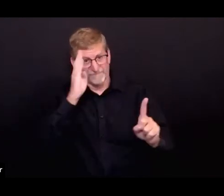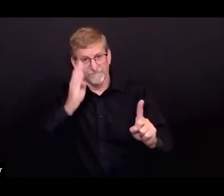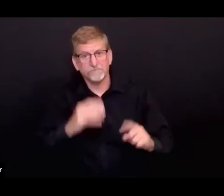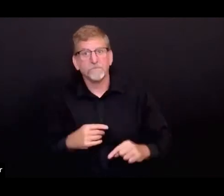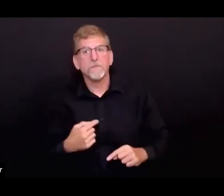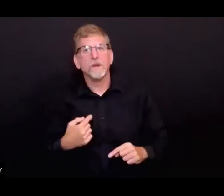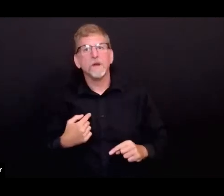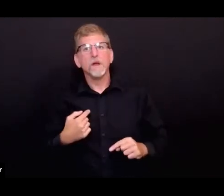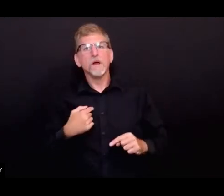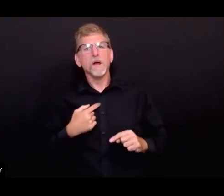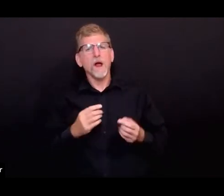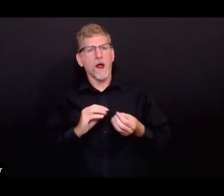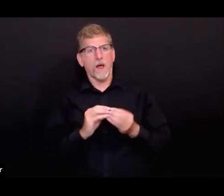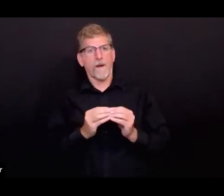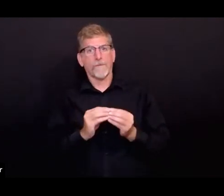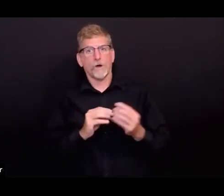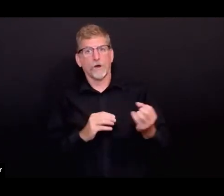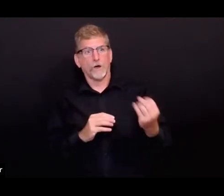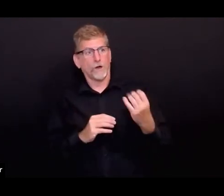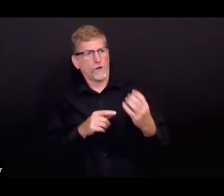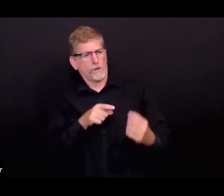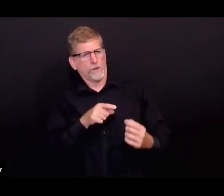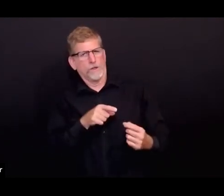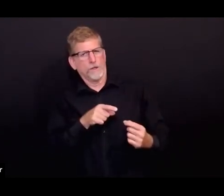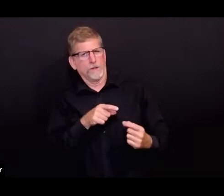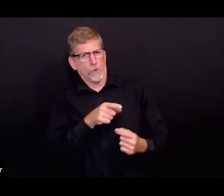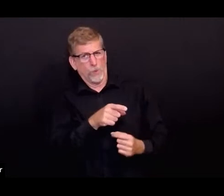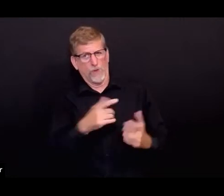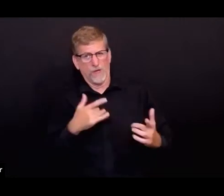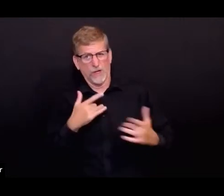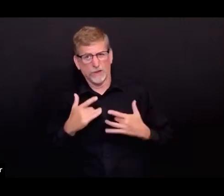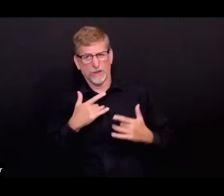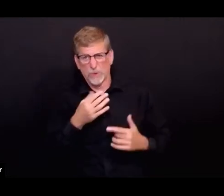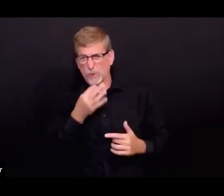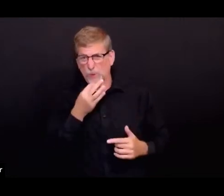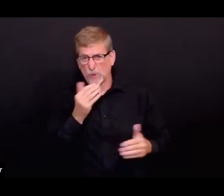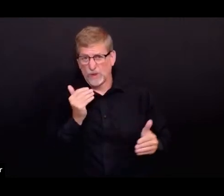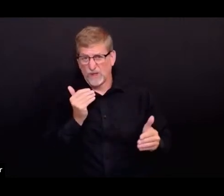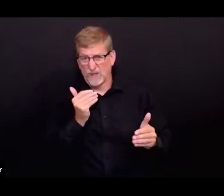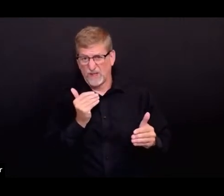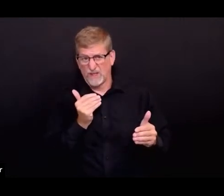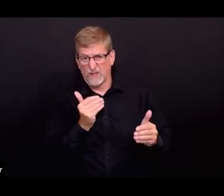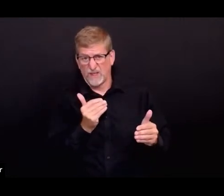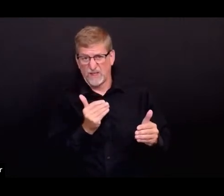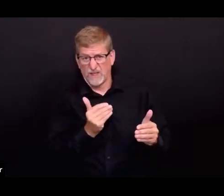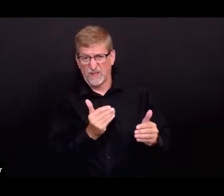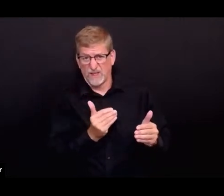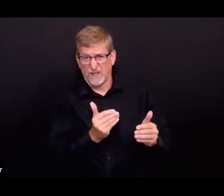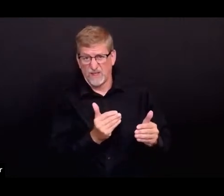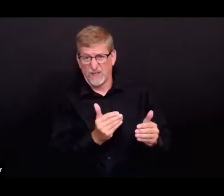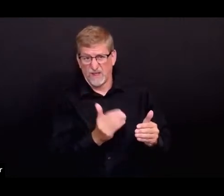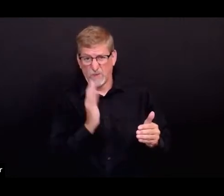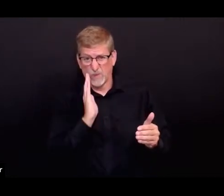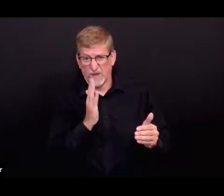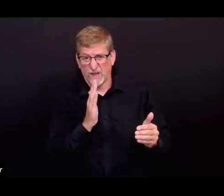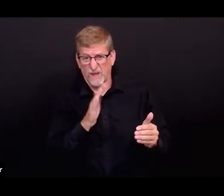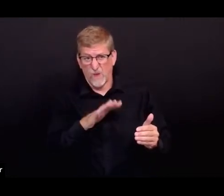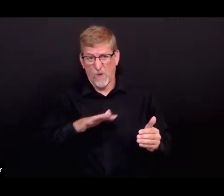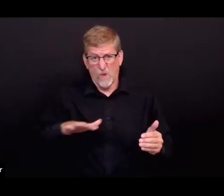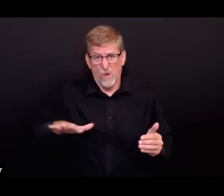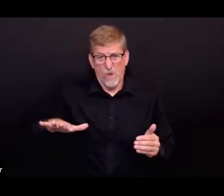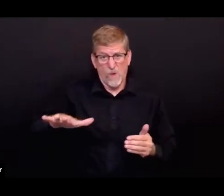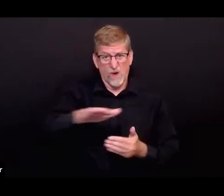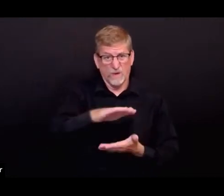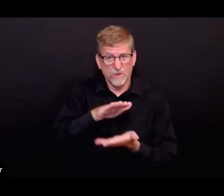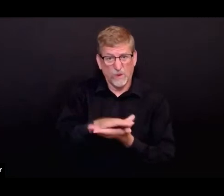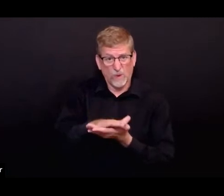a point pretty soon where all schools are going to be virtual only? And as a follow-up to